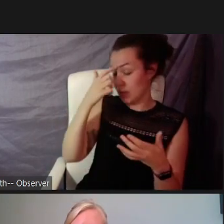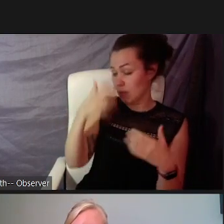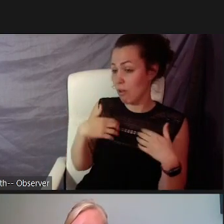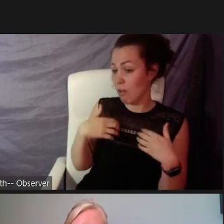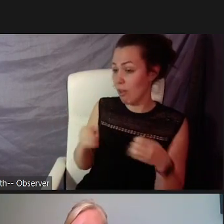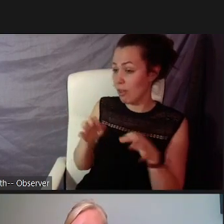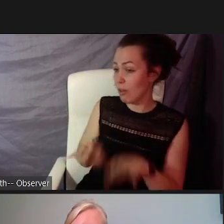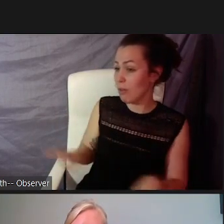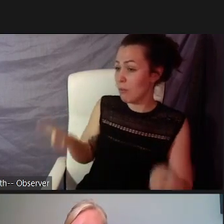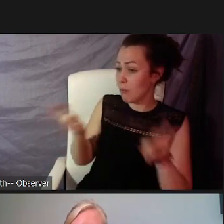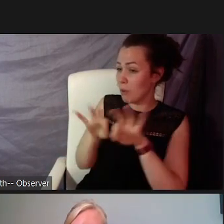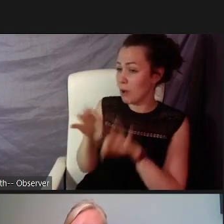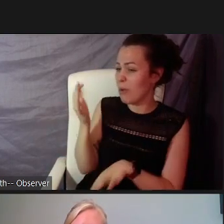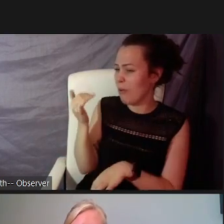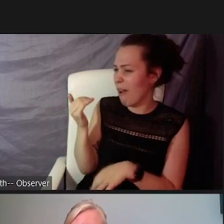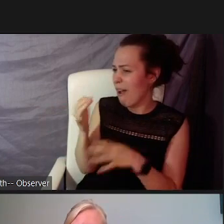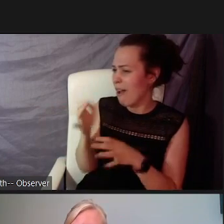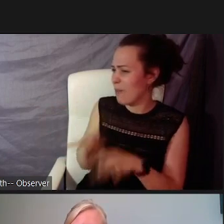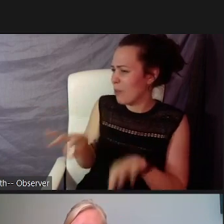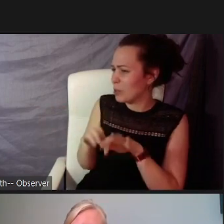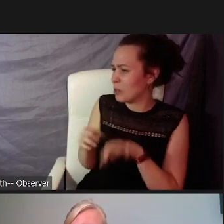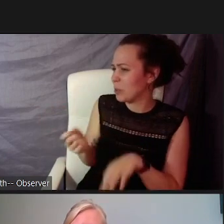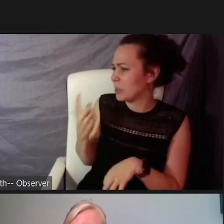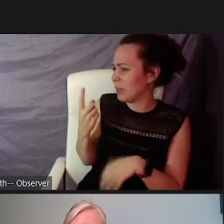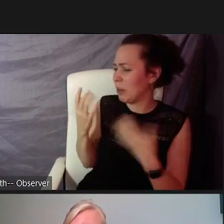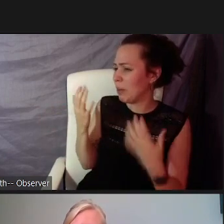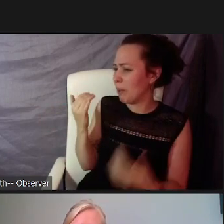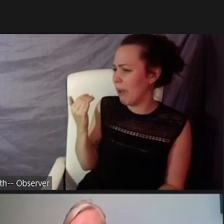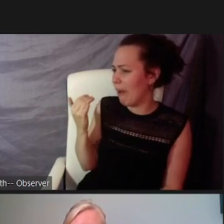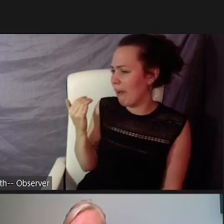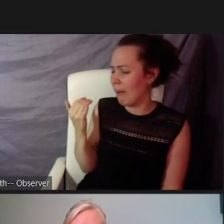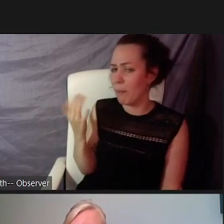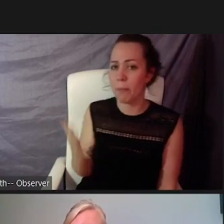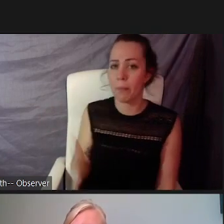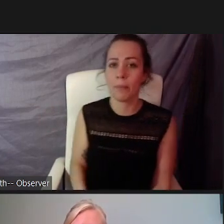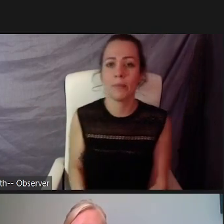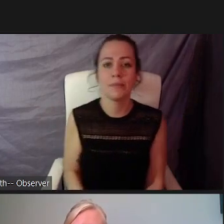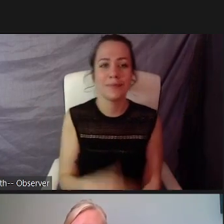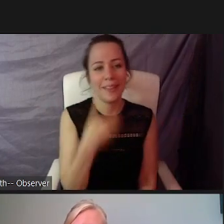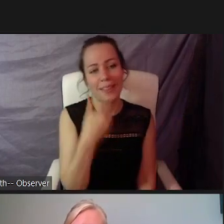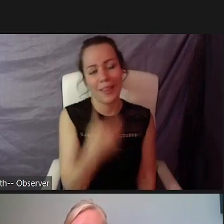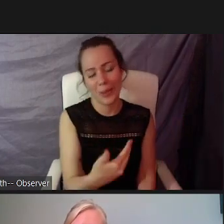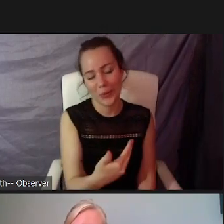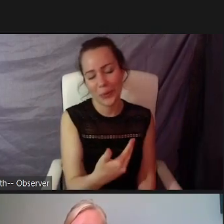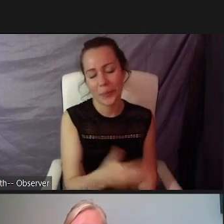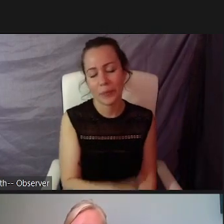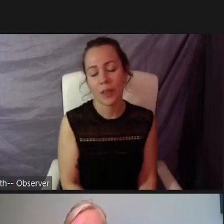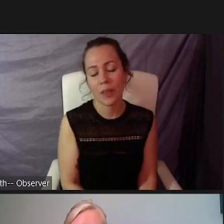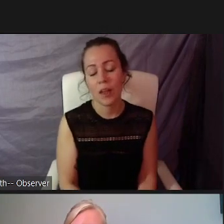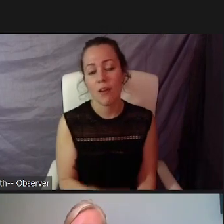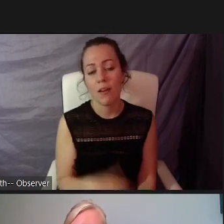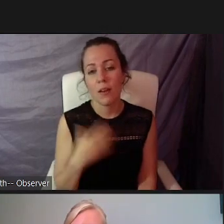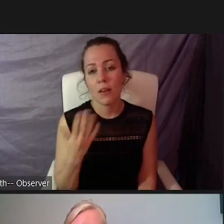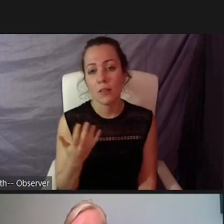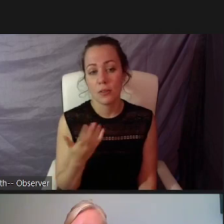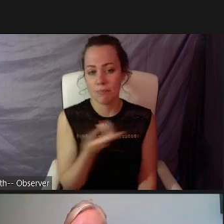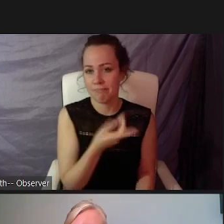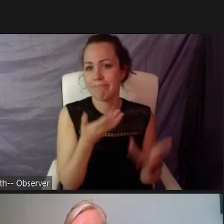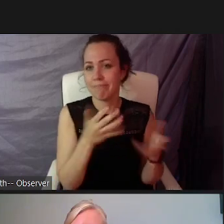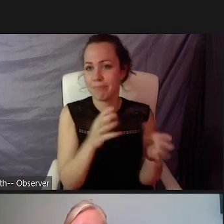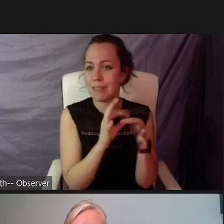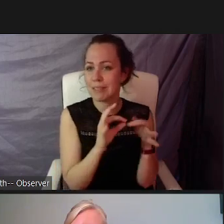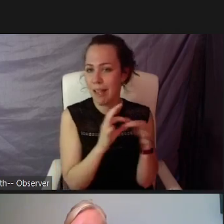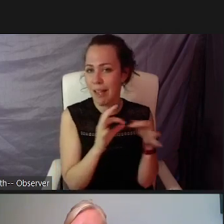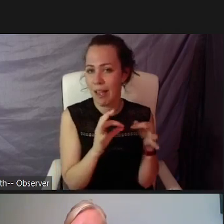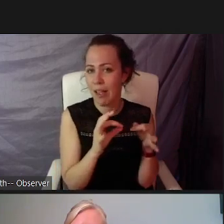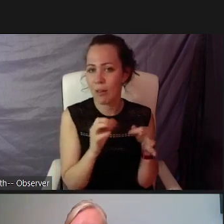to understand about the mental health on COVID-19? Thanks, Sari. So, as Sari said, we're not